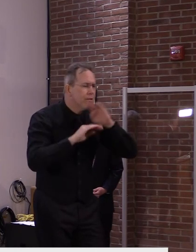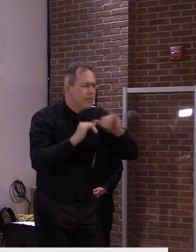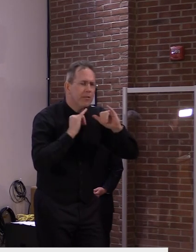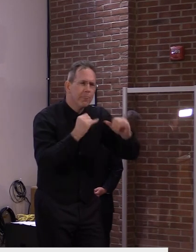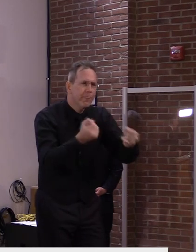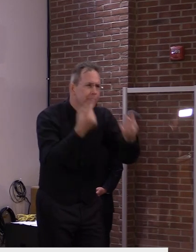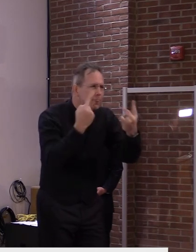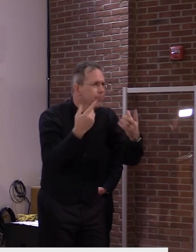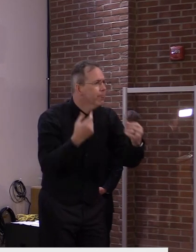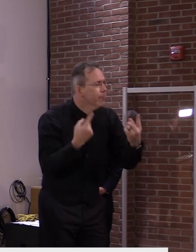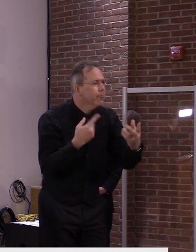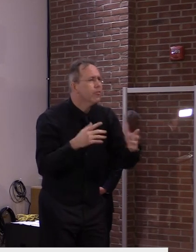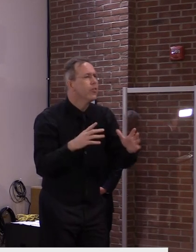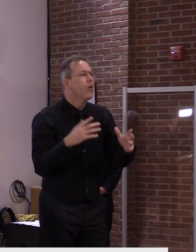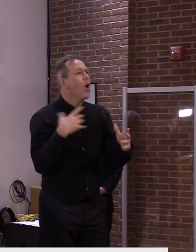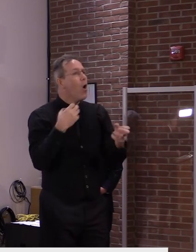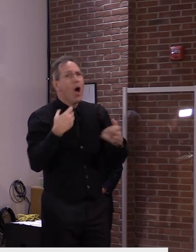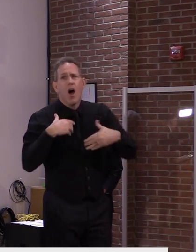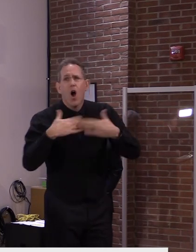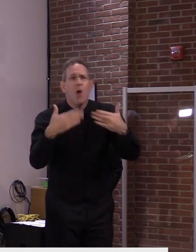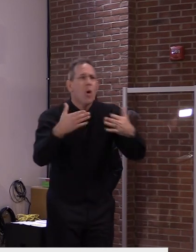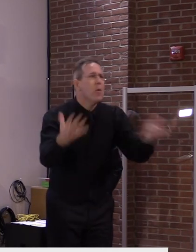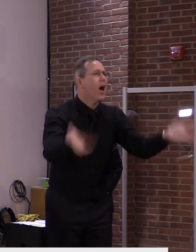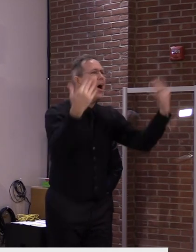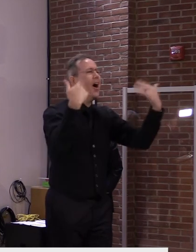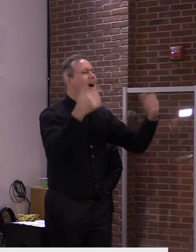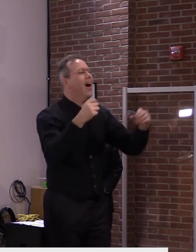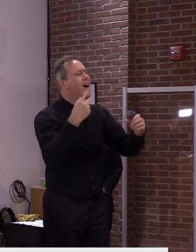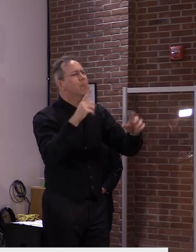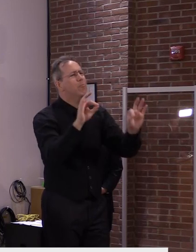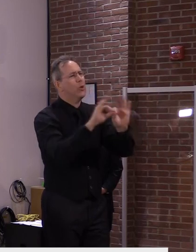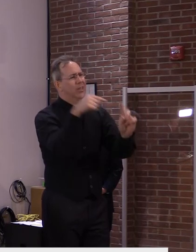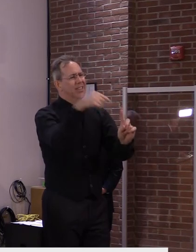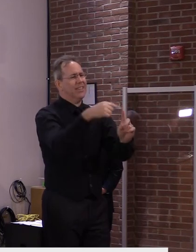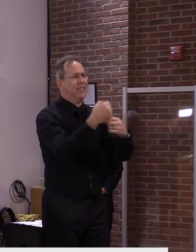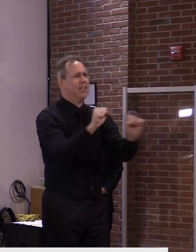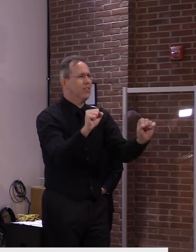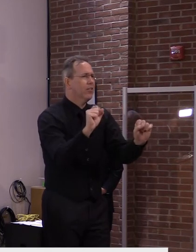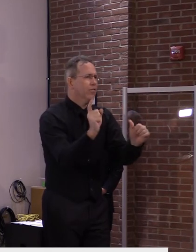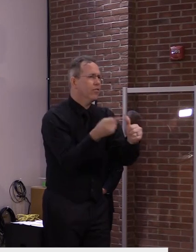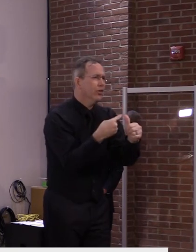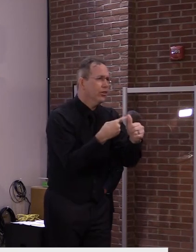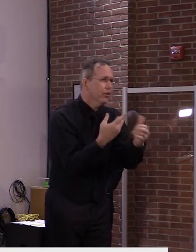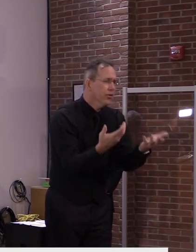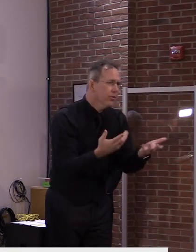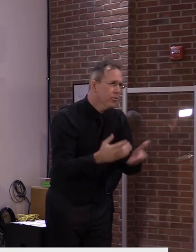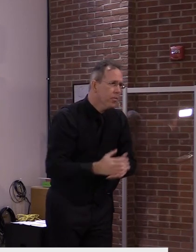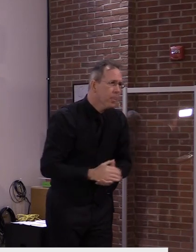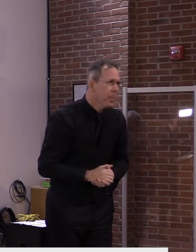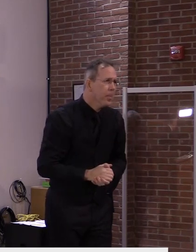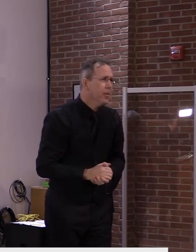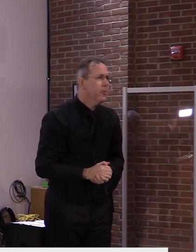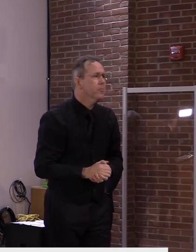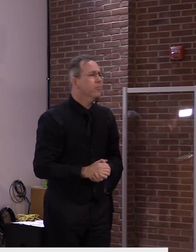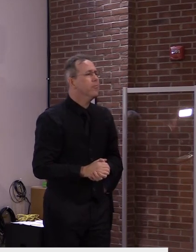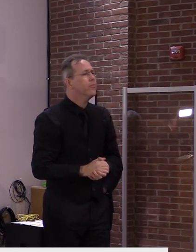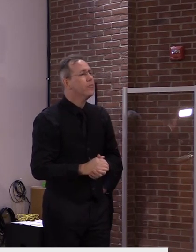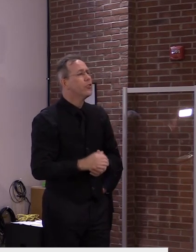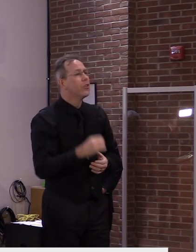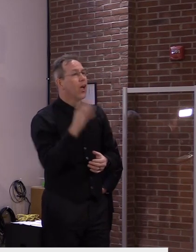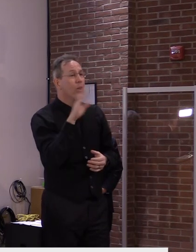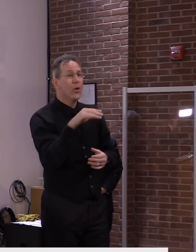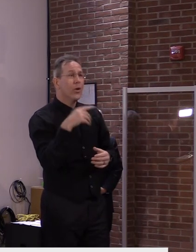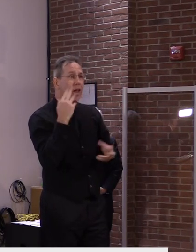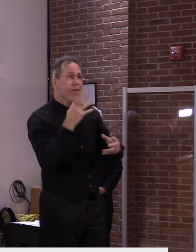in a manner that's safe for everyone too. But we're seeing again some dramatic increases in a lot